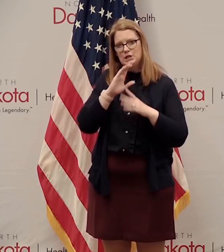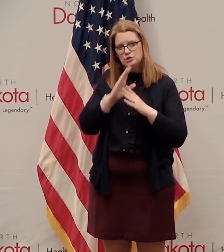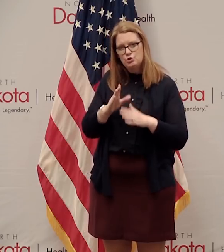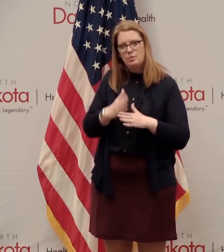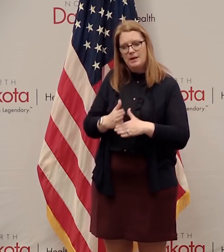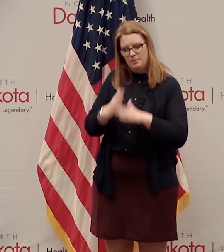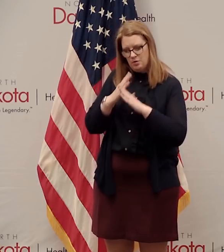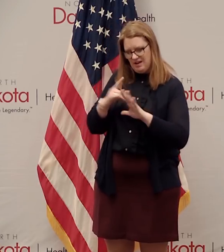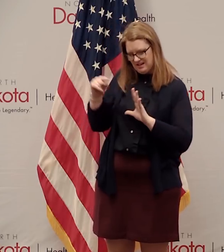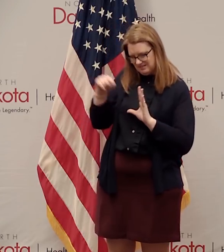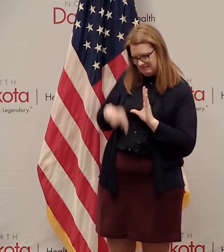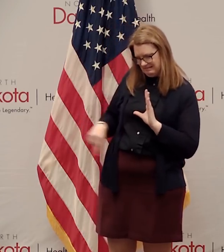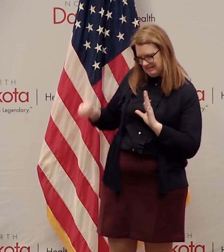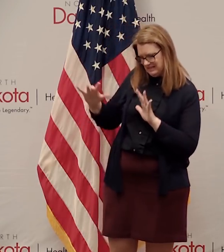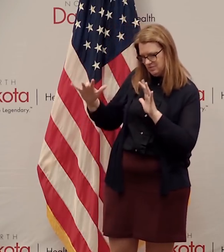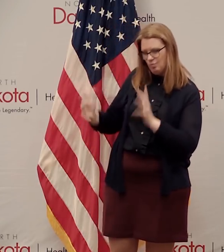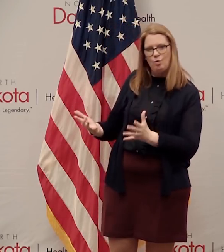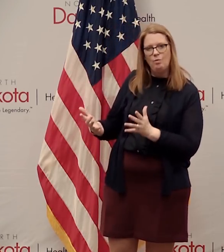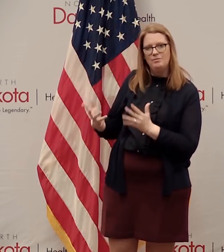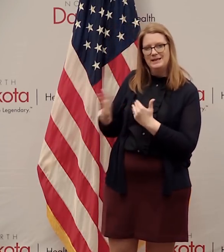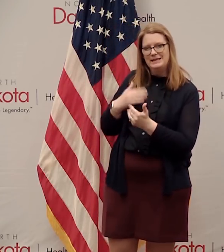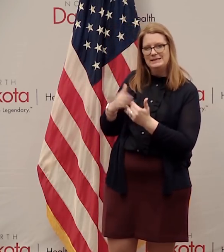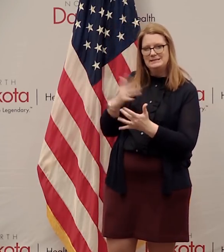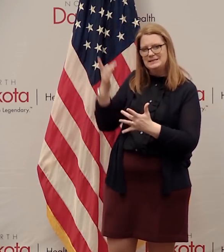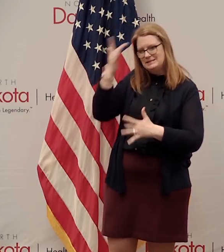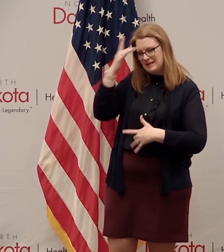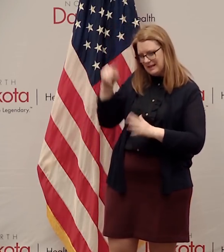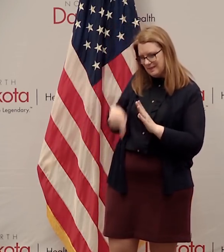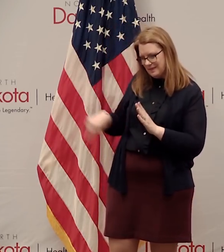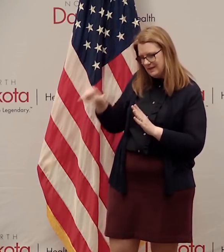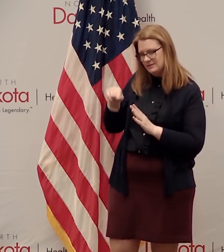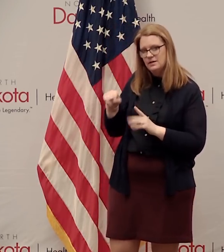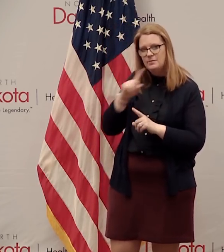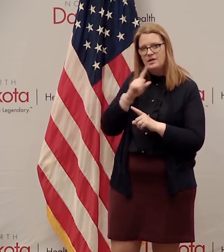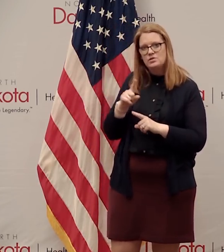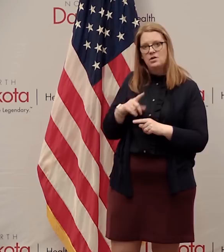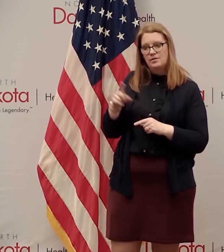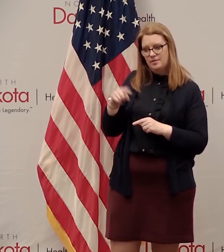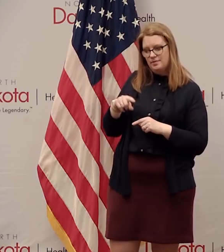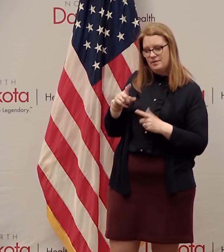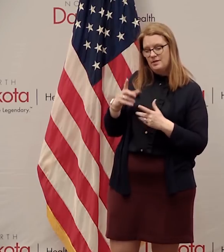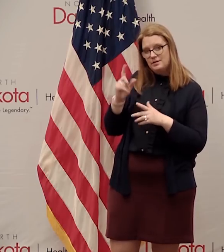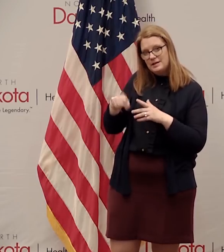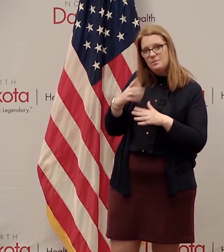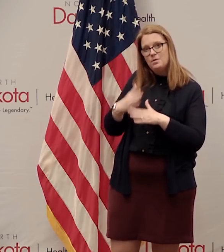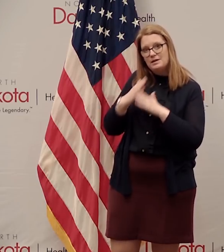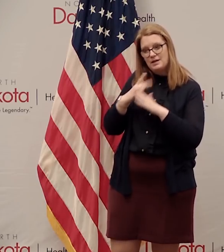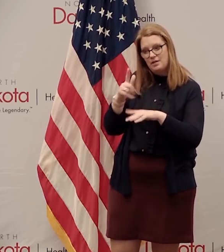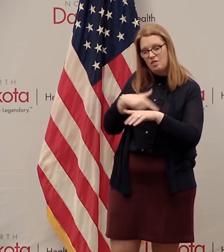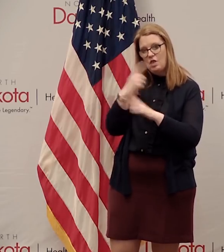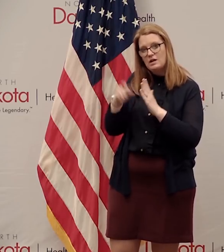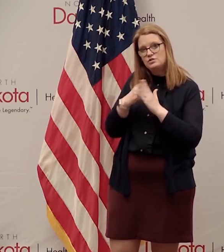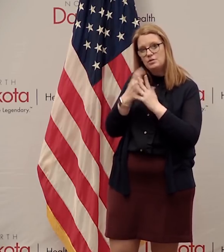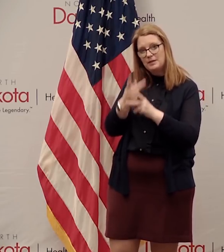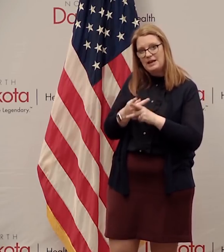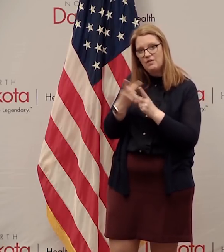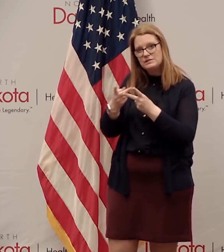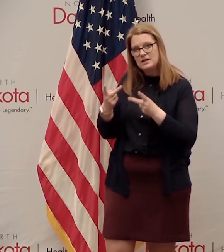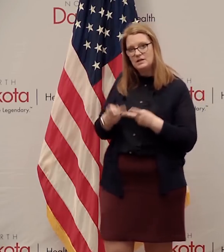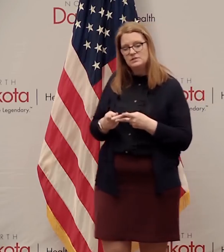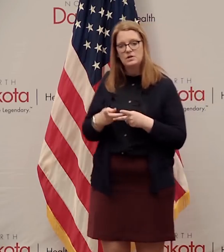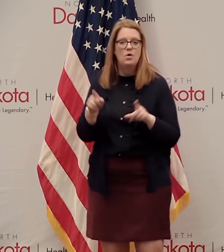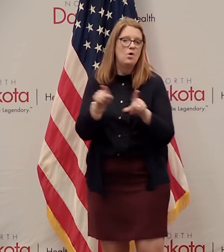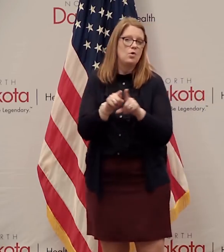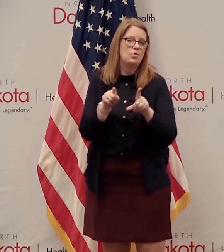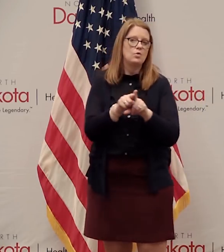that are most vulnerable. And one way we do that is making sure they don't get it by protecting them in the long-term care facilities. The other is making sure that